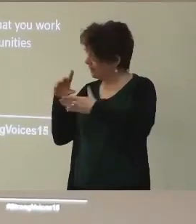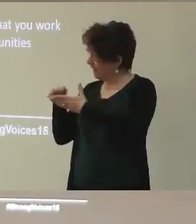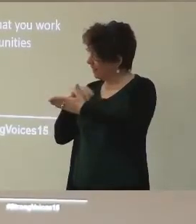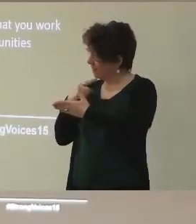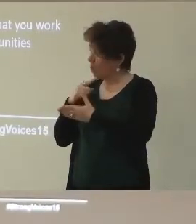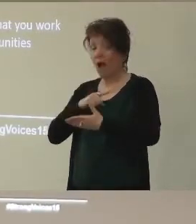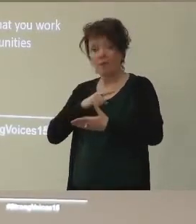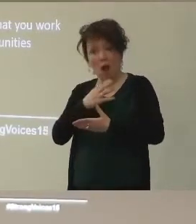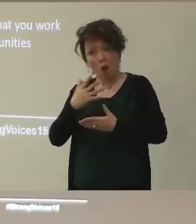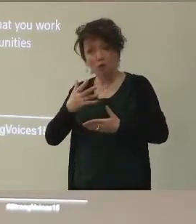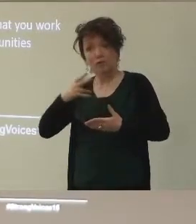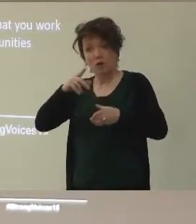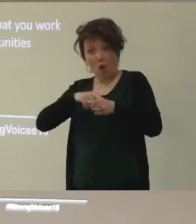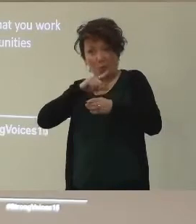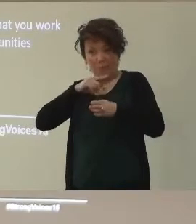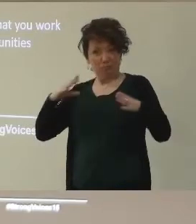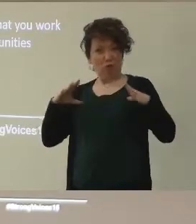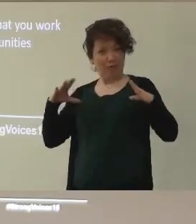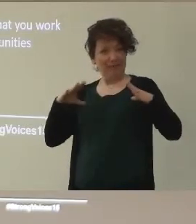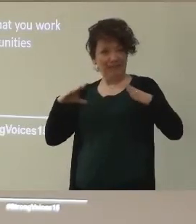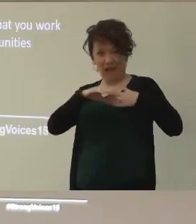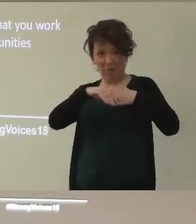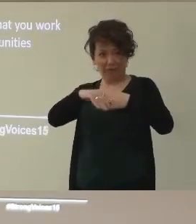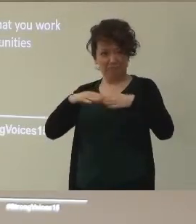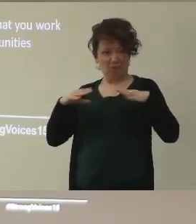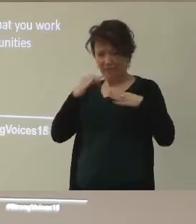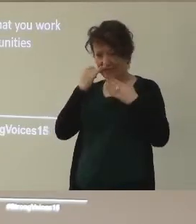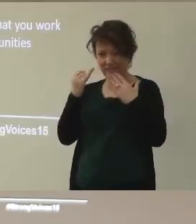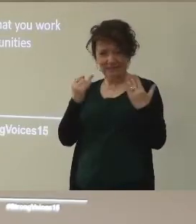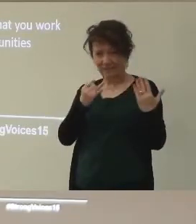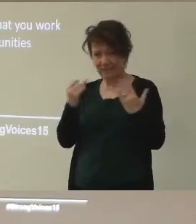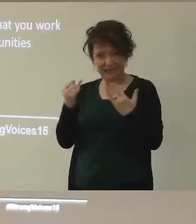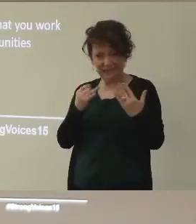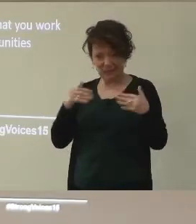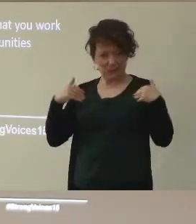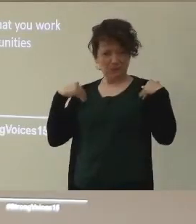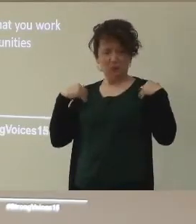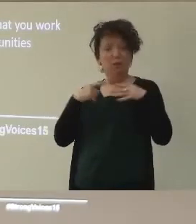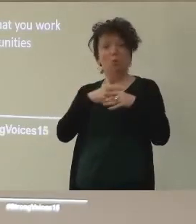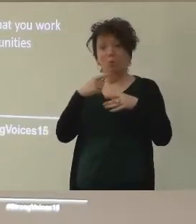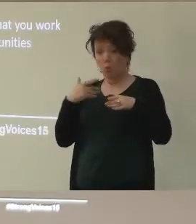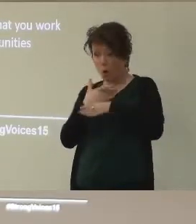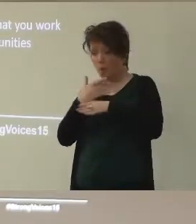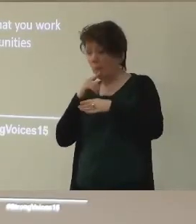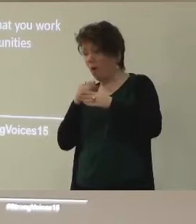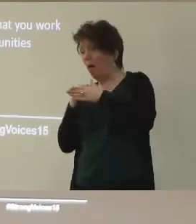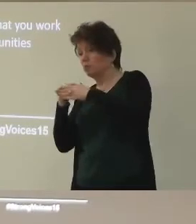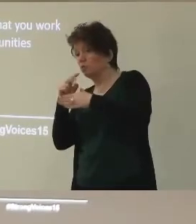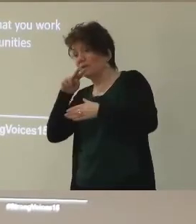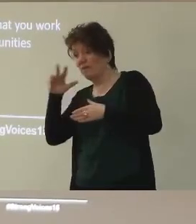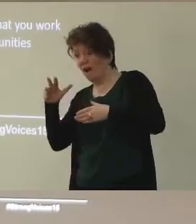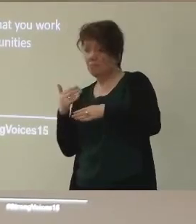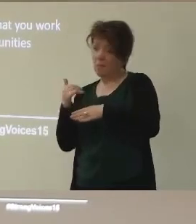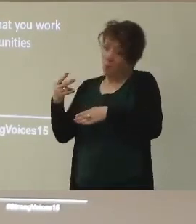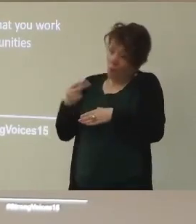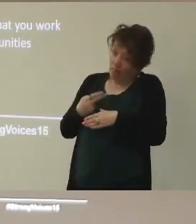lot of young people aren't ready to do an apprenticeship at 17. We work with young people up to 25. They might work with us for 2